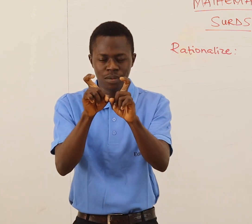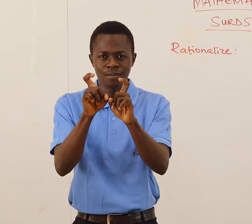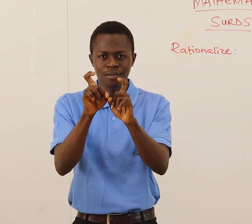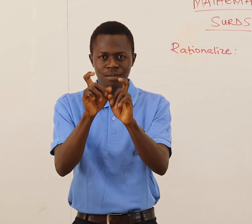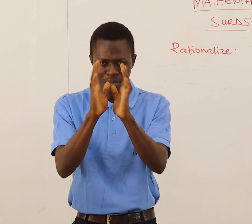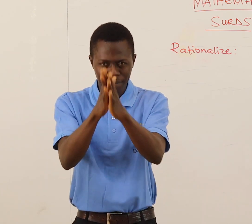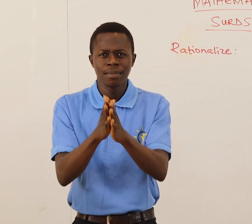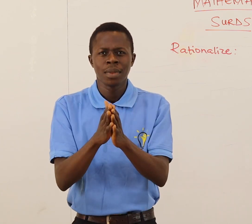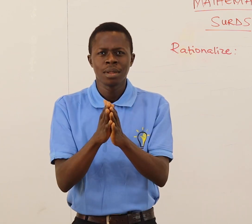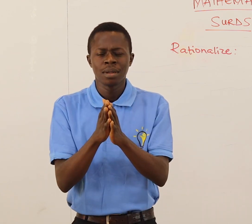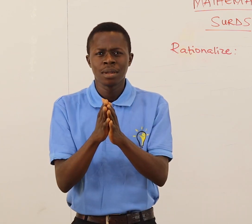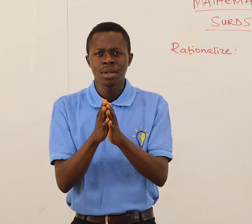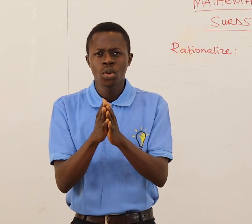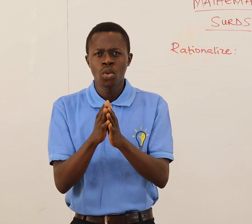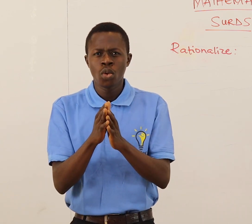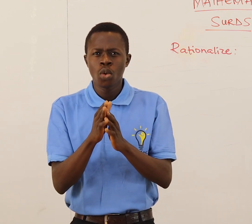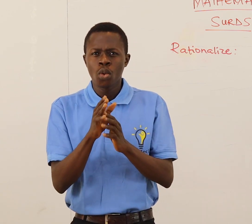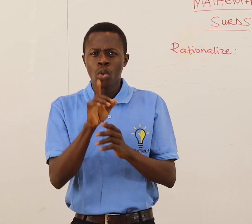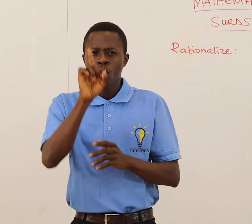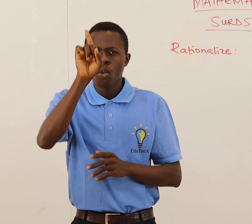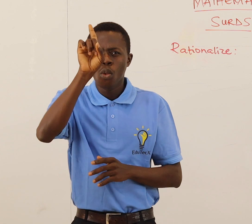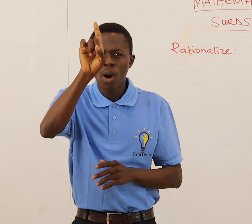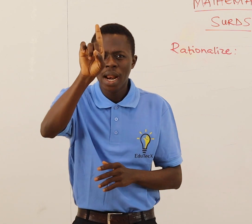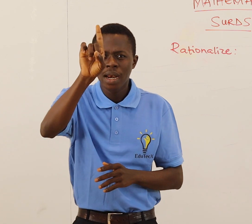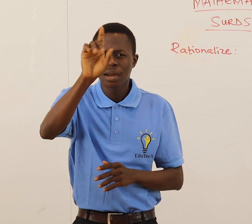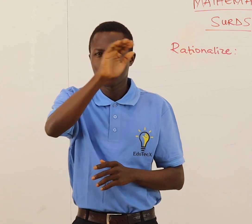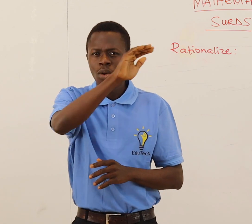are going to discuss more about that. Now, let me ask you a question.